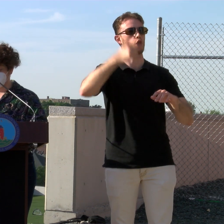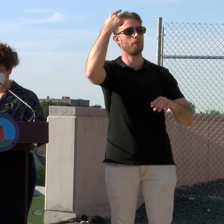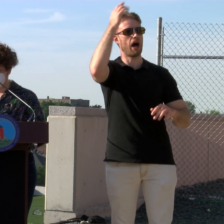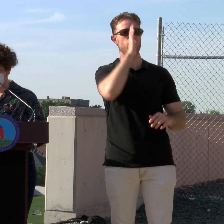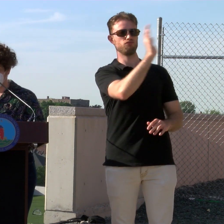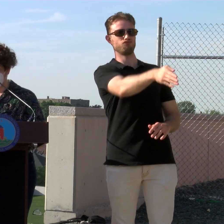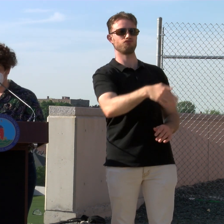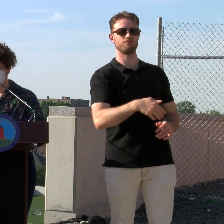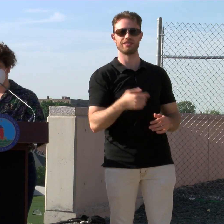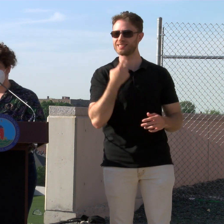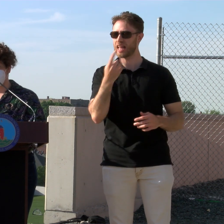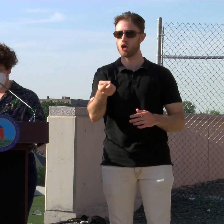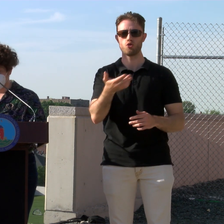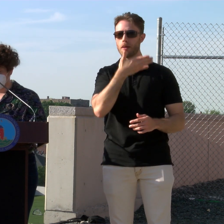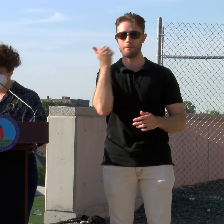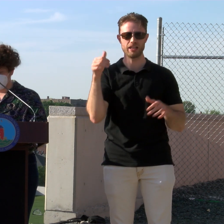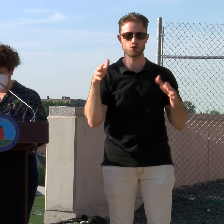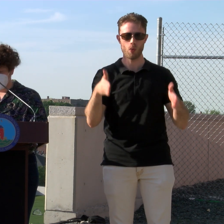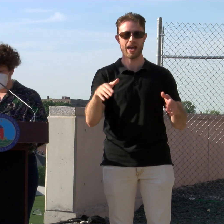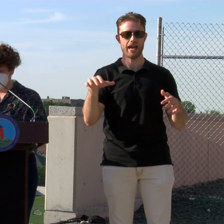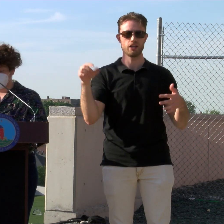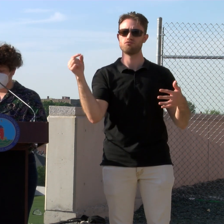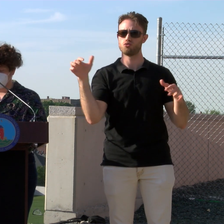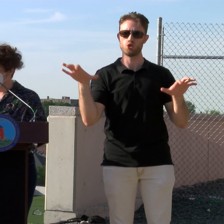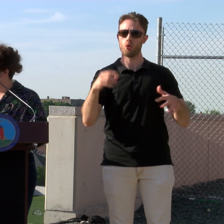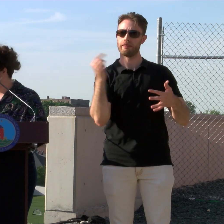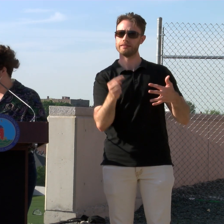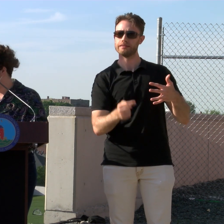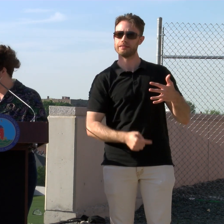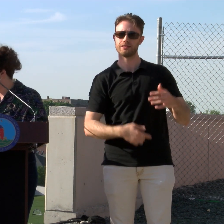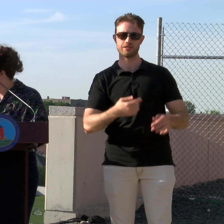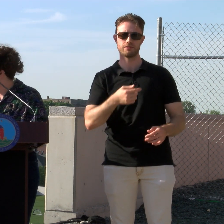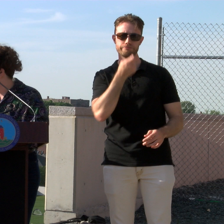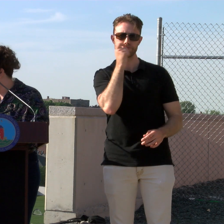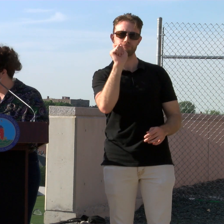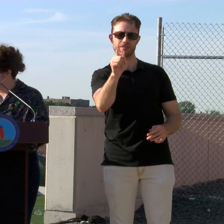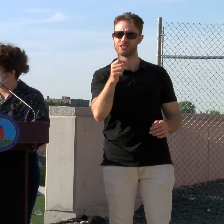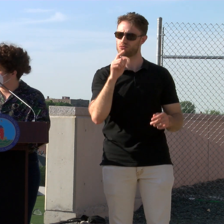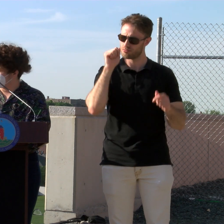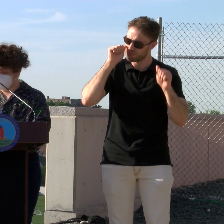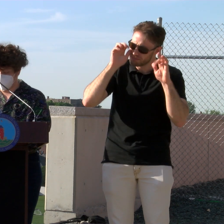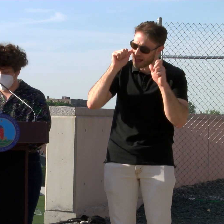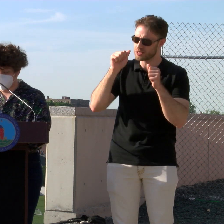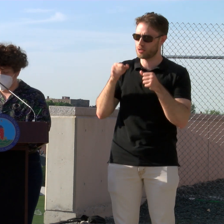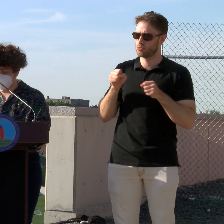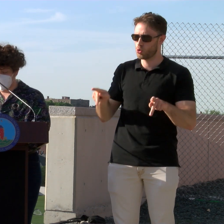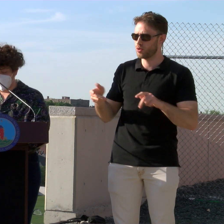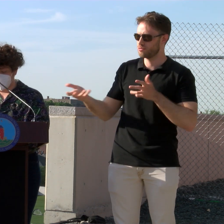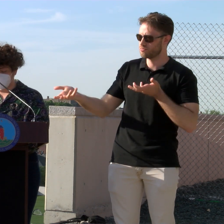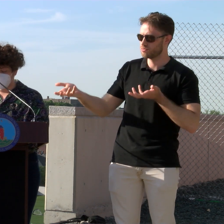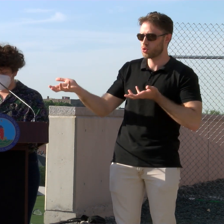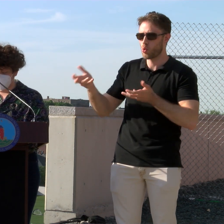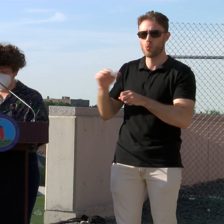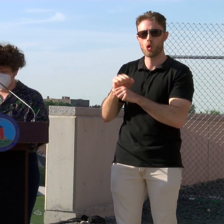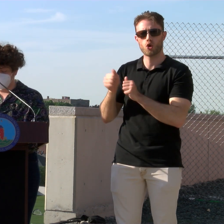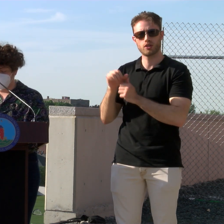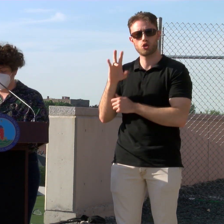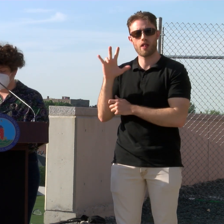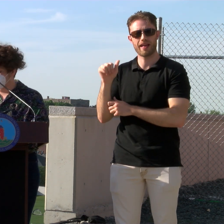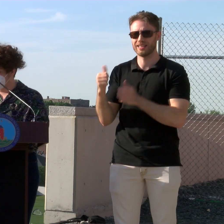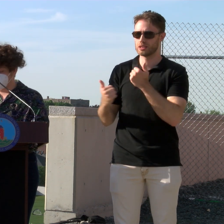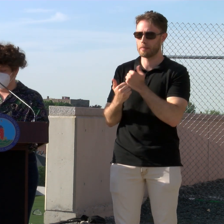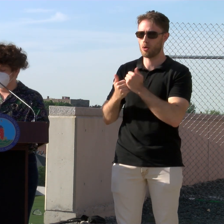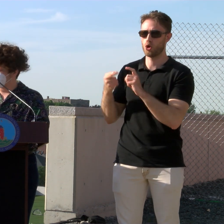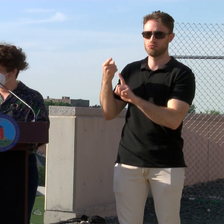way to get what needs to be done done. It has been truly an amazing opportunity to get to work with you, Julia, and to support you